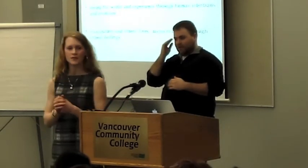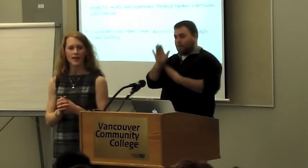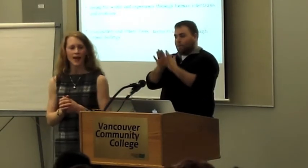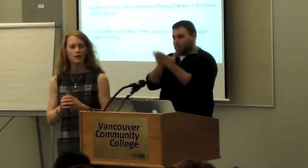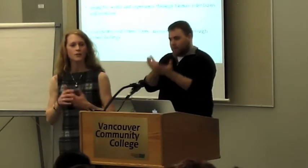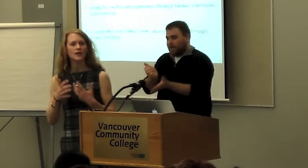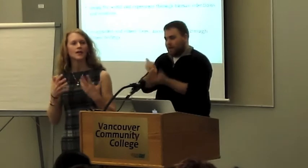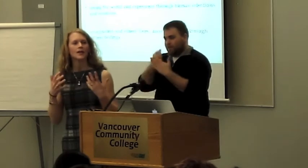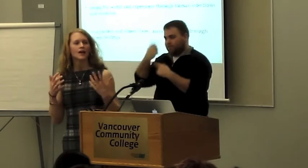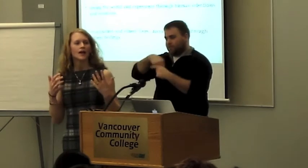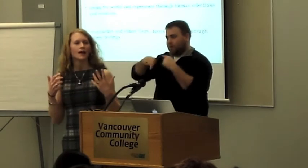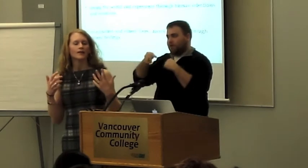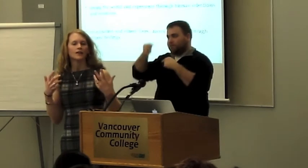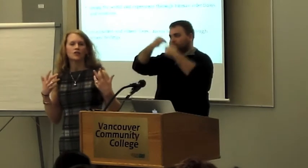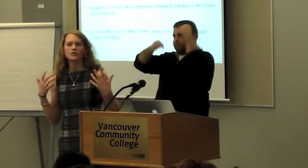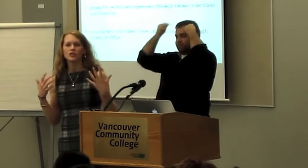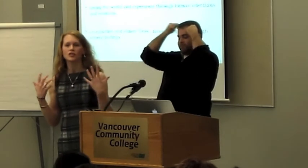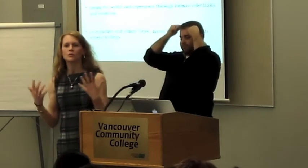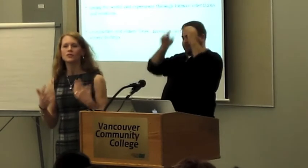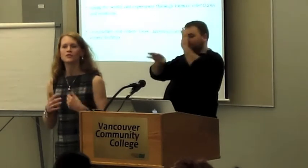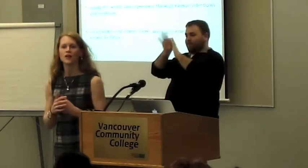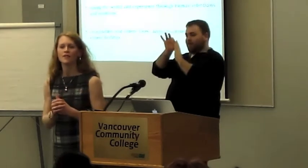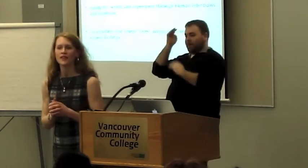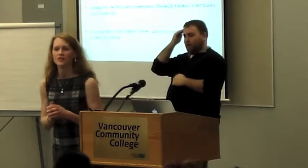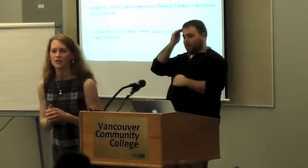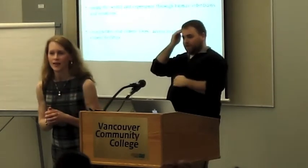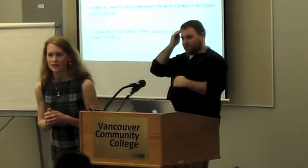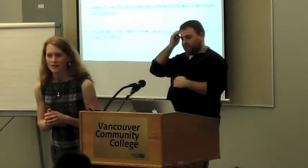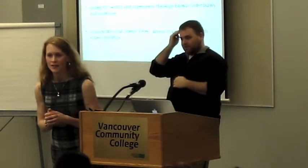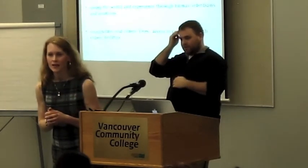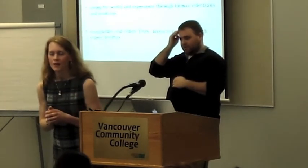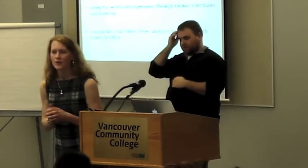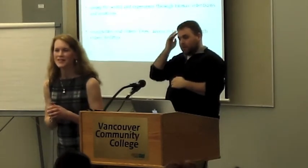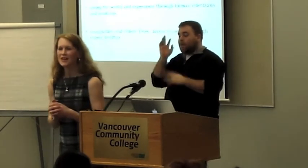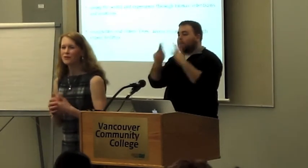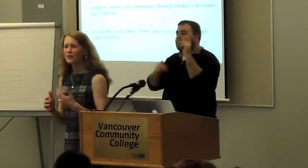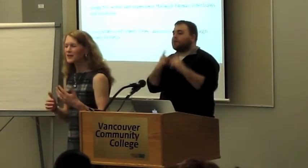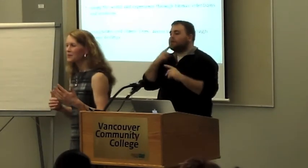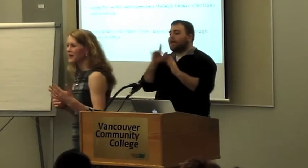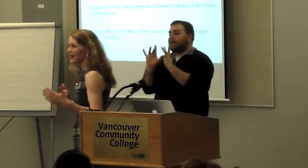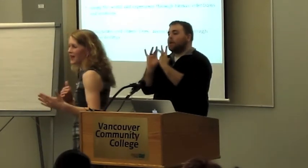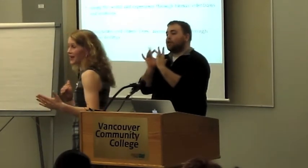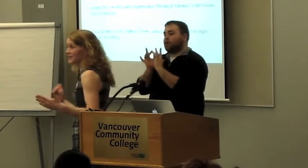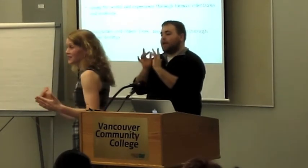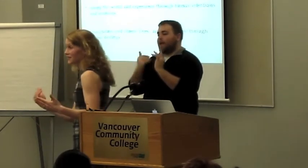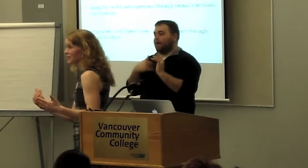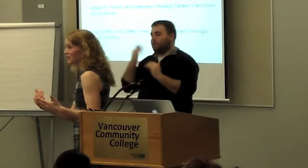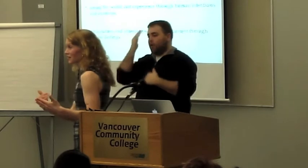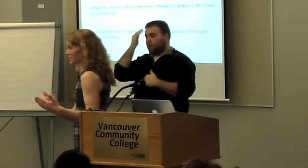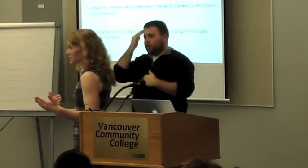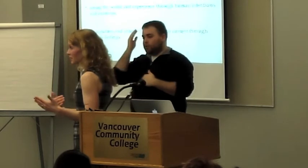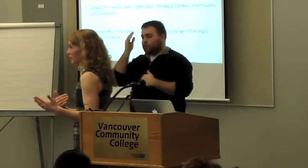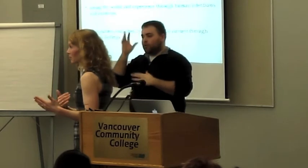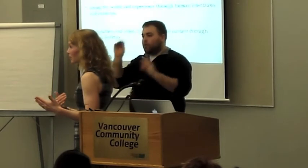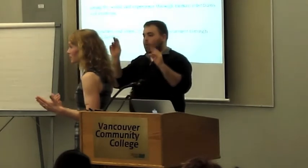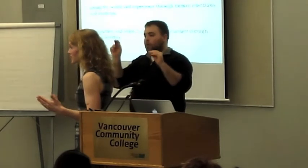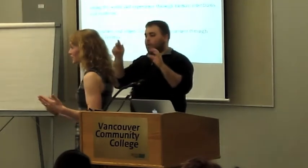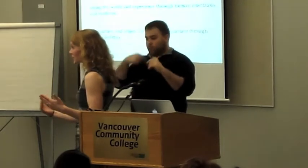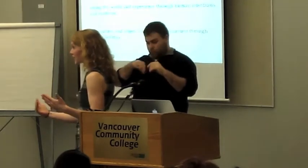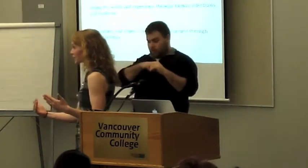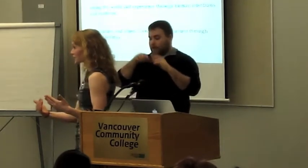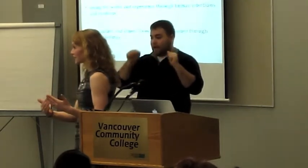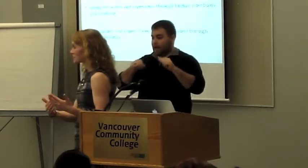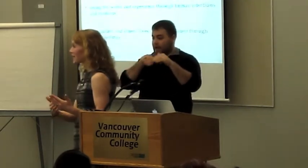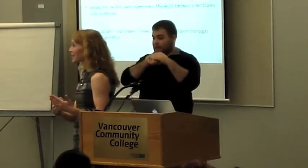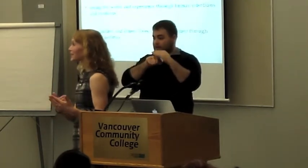lot of people say, how do we use the tools of the internet? Well, it's never really been accessing knowledge that's been our problem